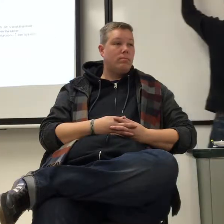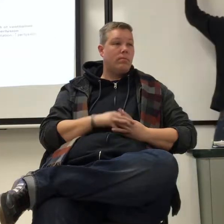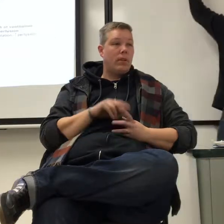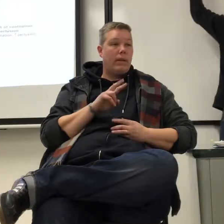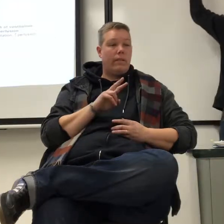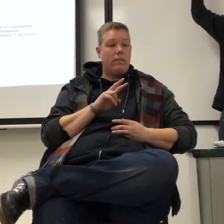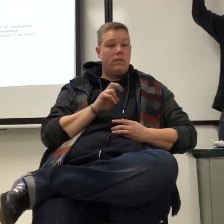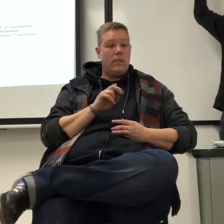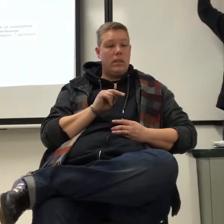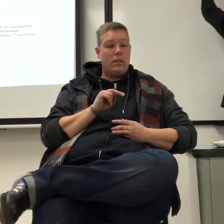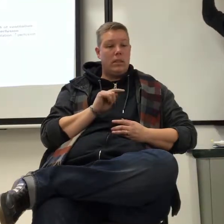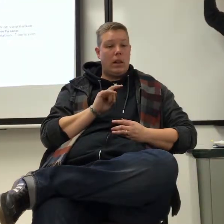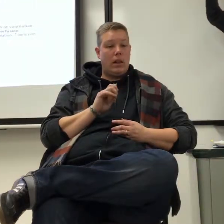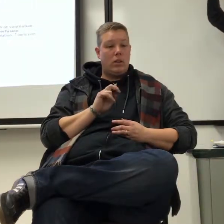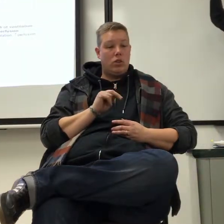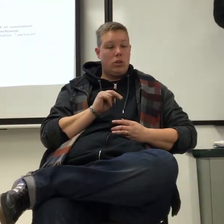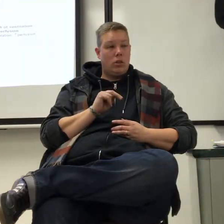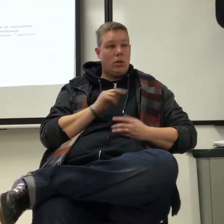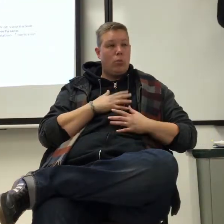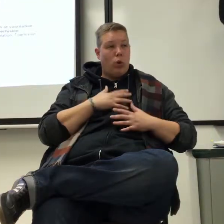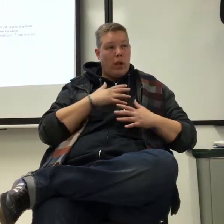breathing, perfusion,